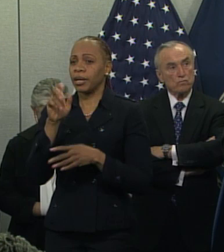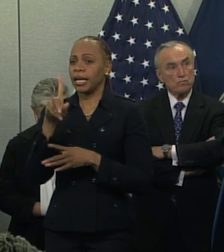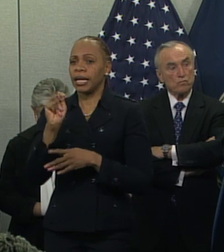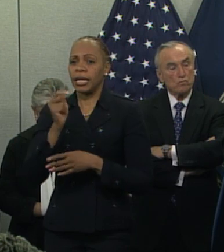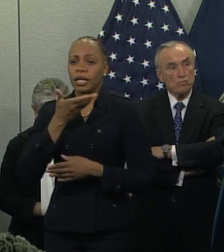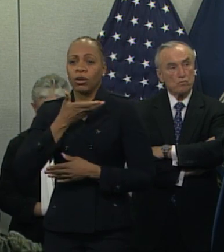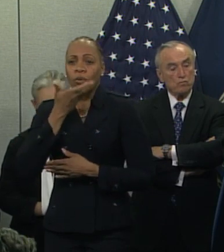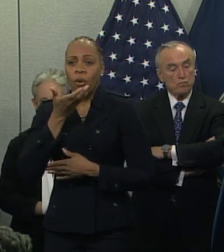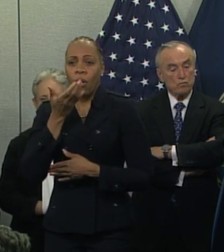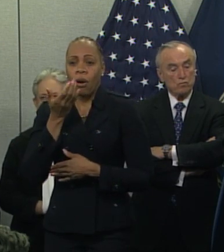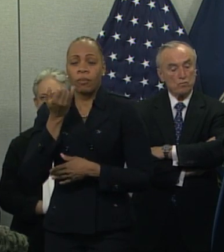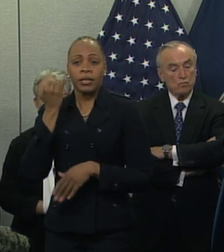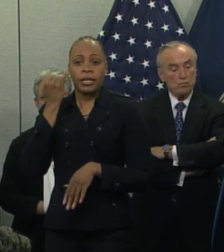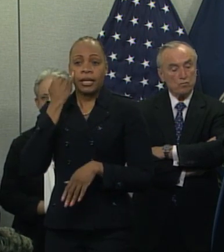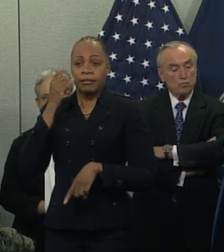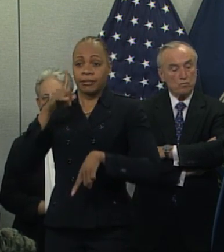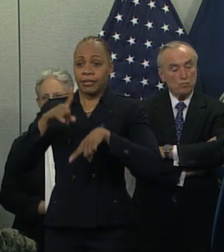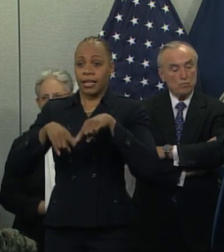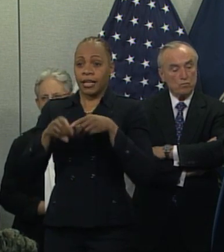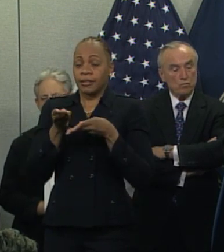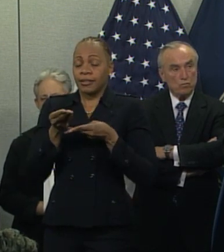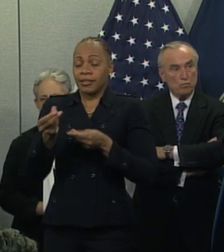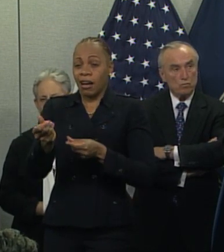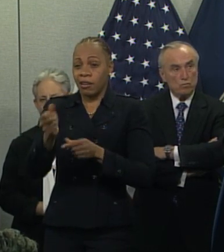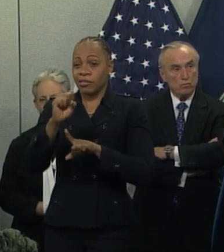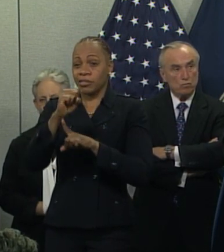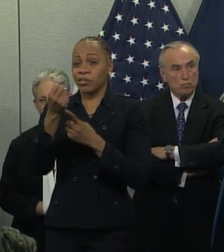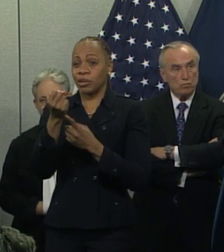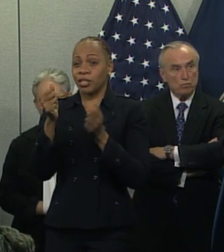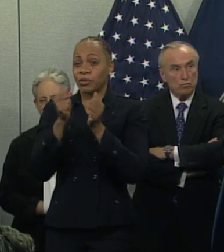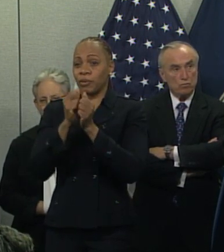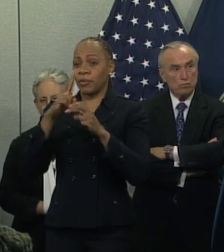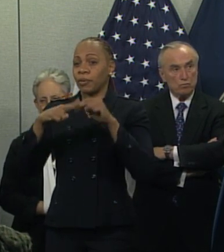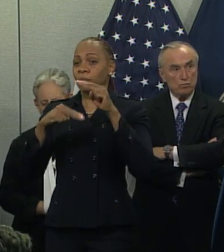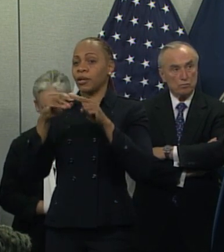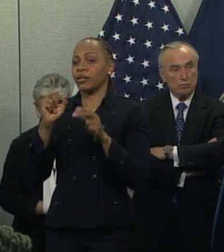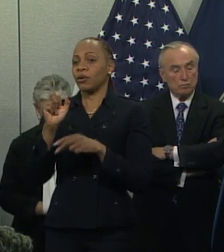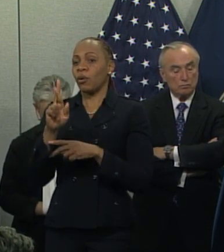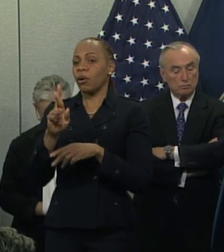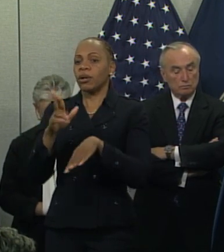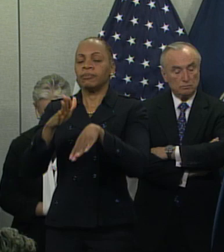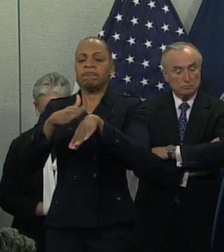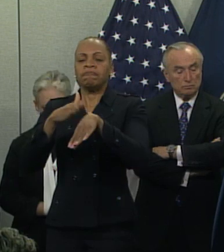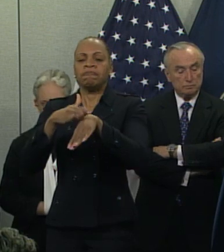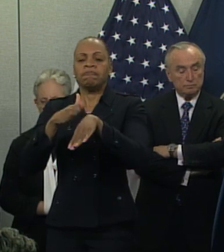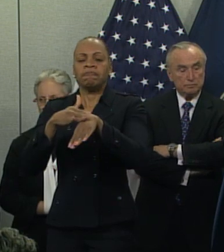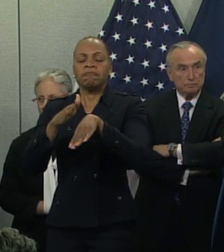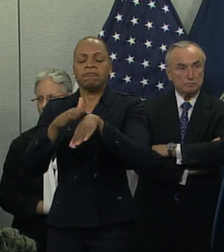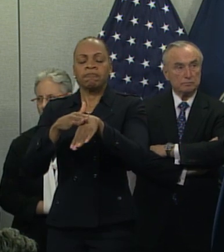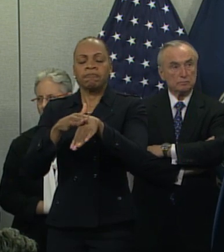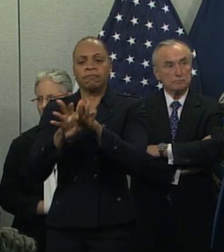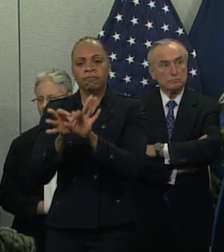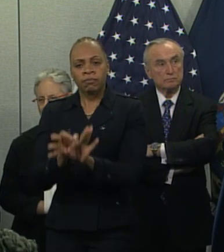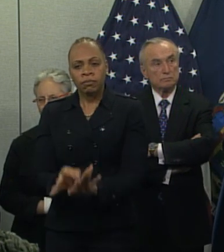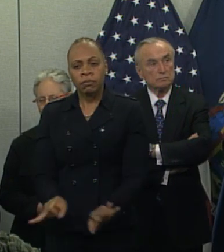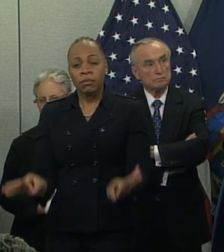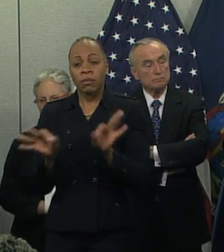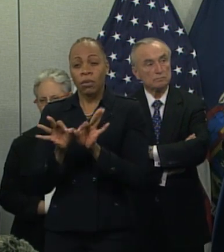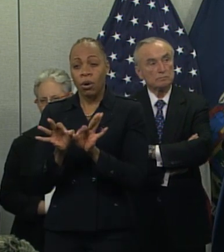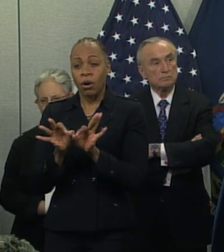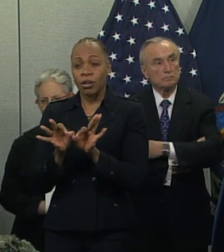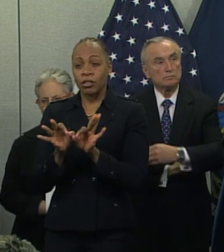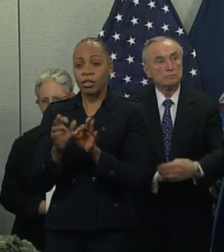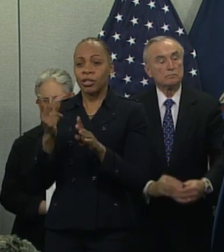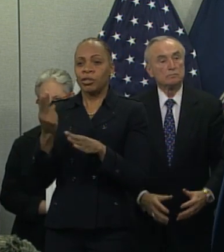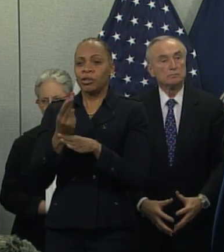if they cannot solve it with their building owner. But we want to caution again, extreme caution when it comes to the use of space heaters